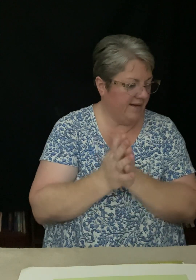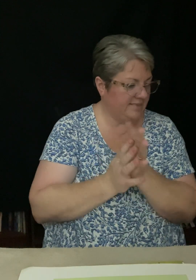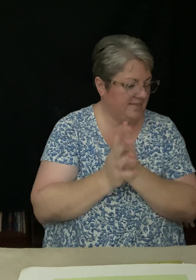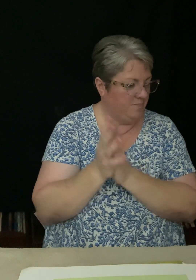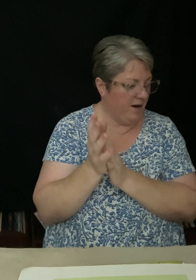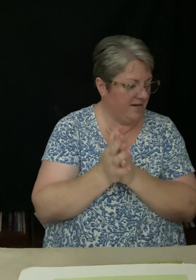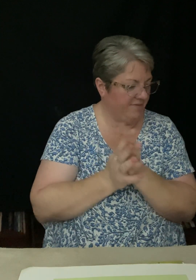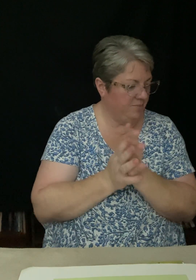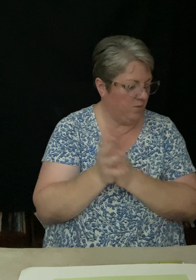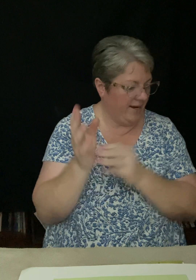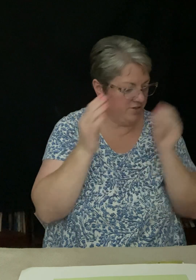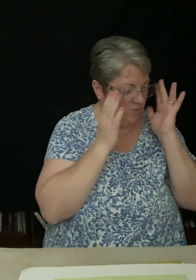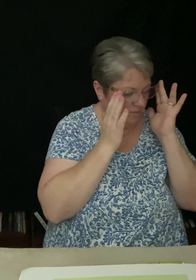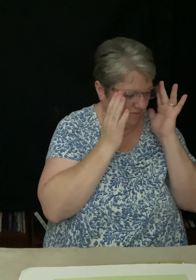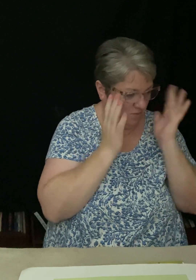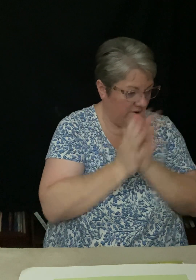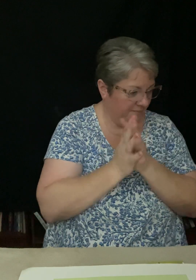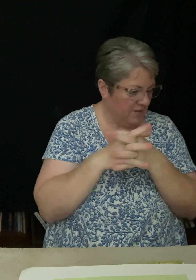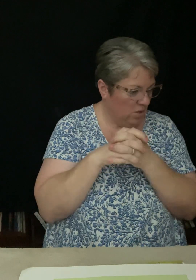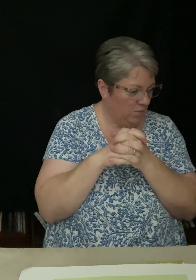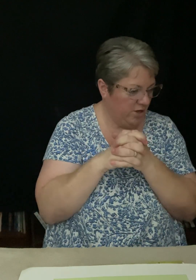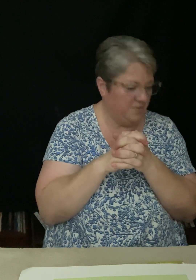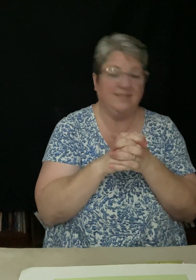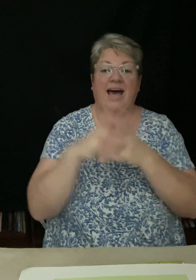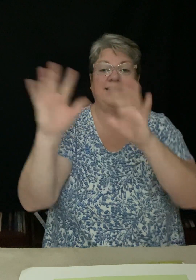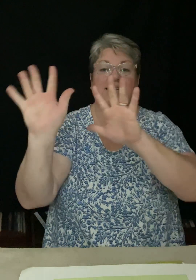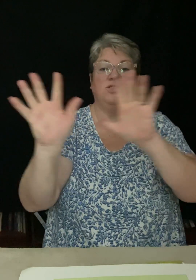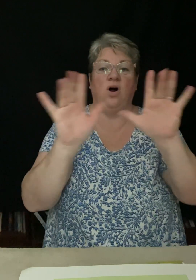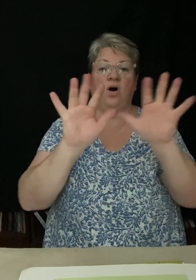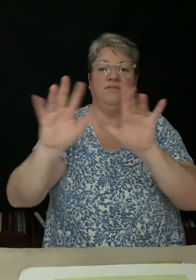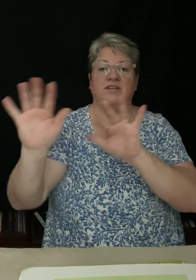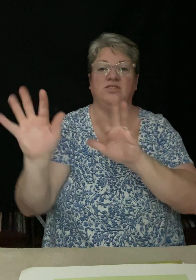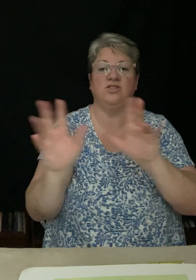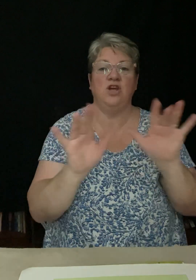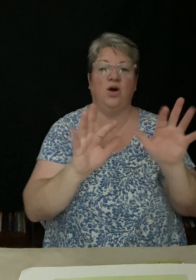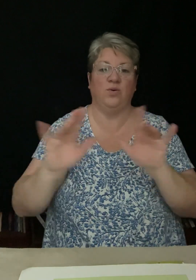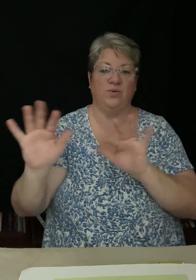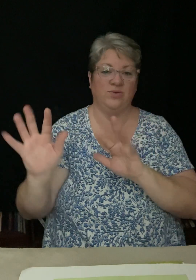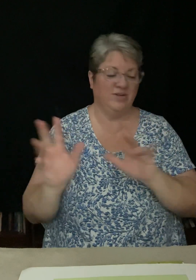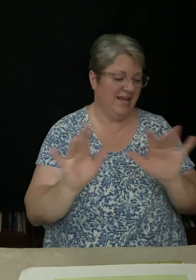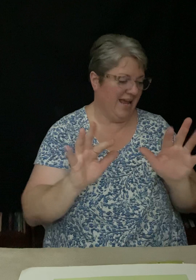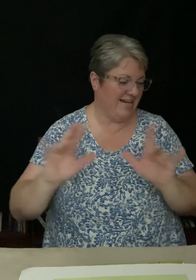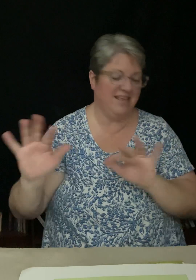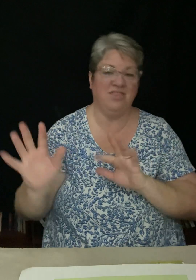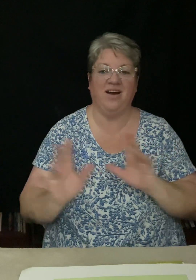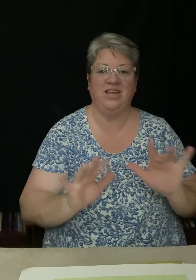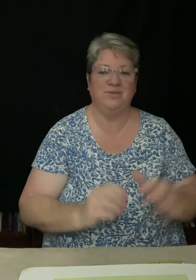Since Bear had never been awake during the winter before, when he opened his eyes, he saw all of the snow and he thought he was